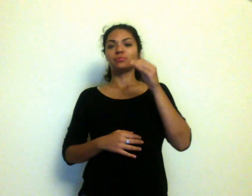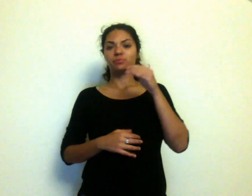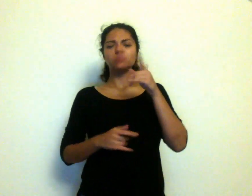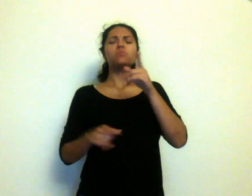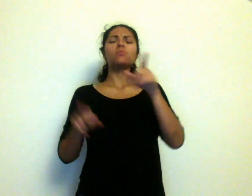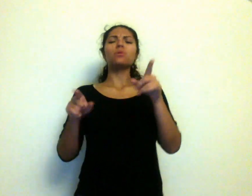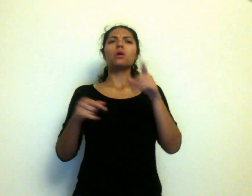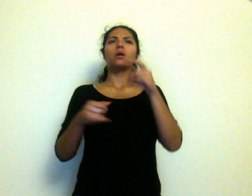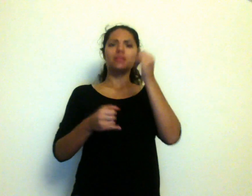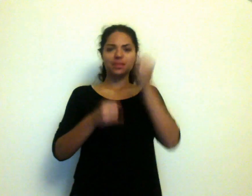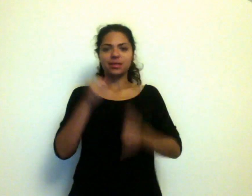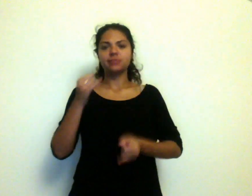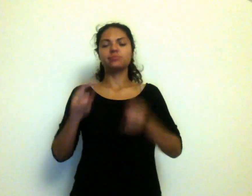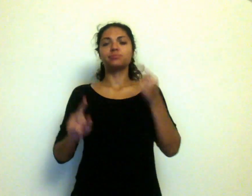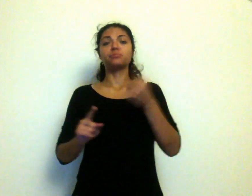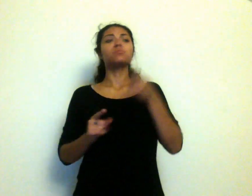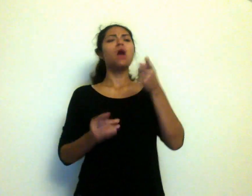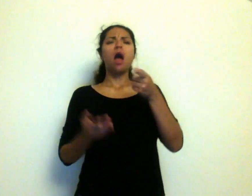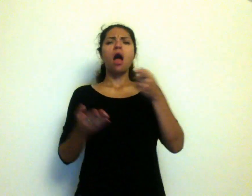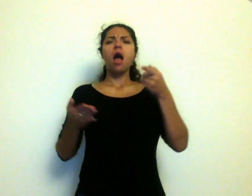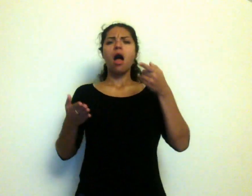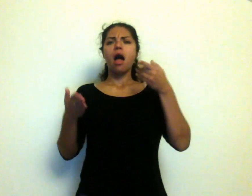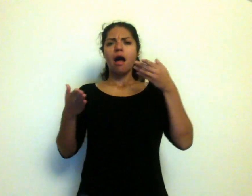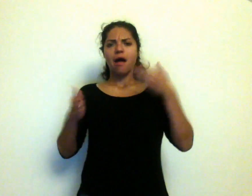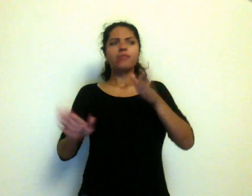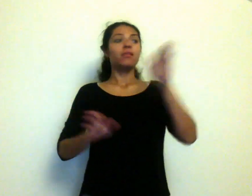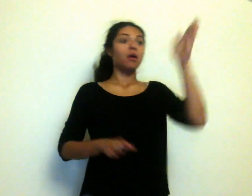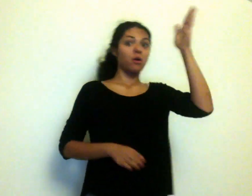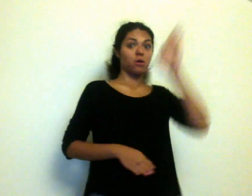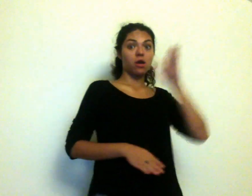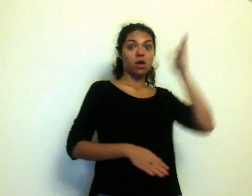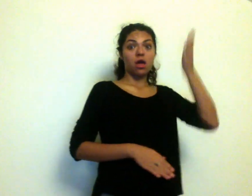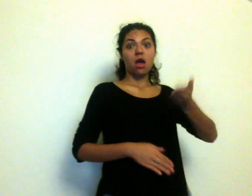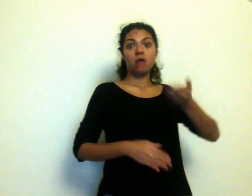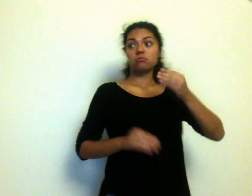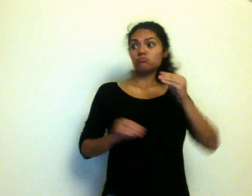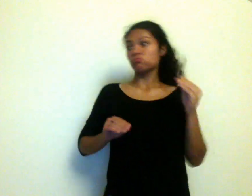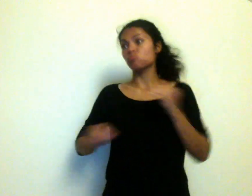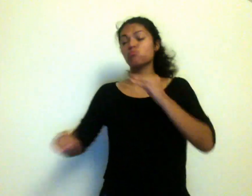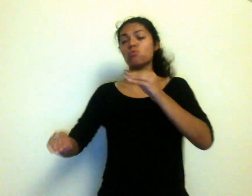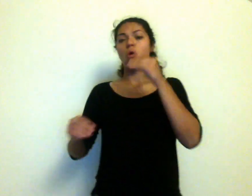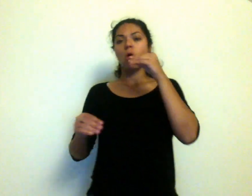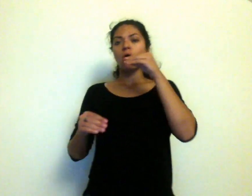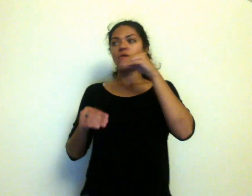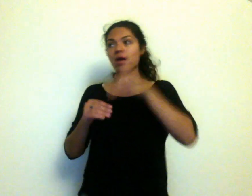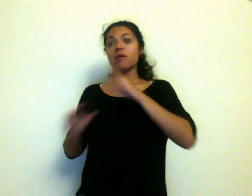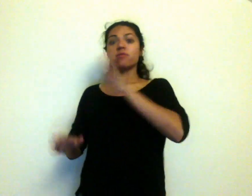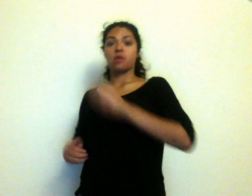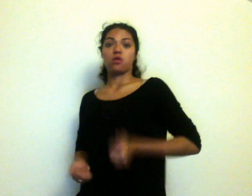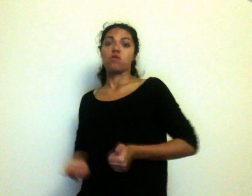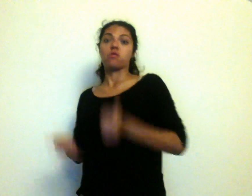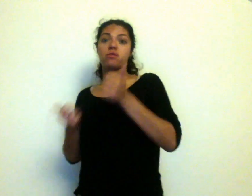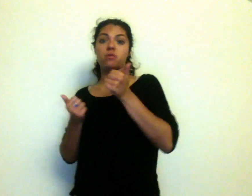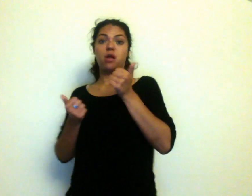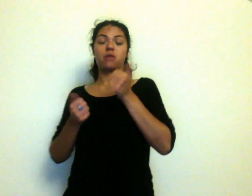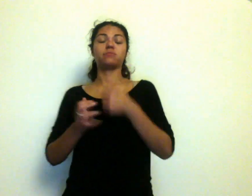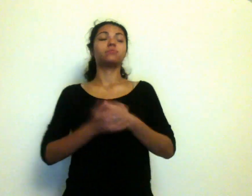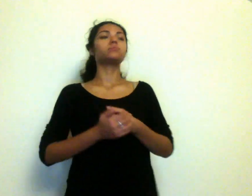Hinduism is steeped in idolatry. Islam has a doctrine of angels and an awful lot of